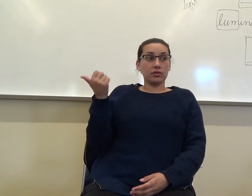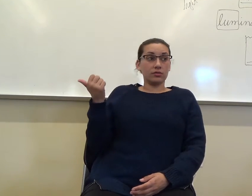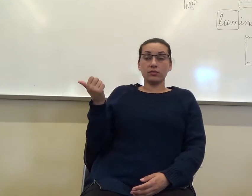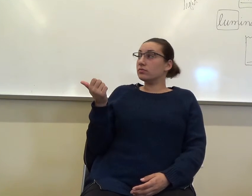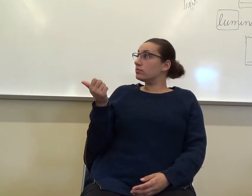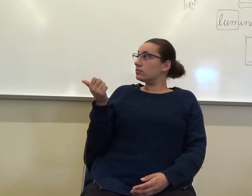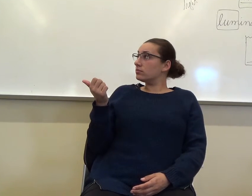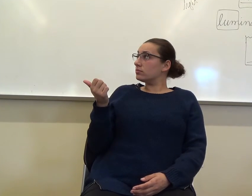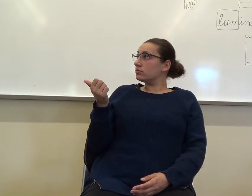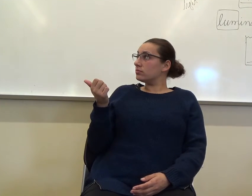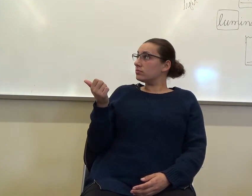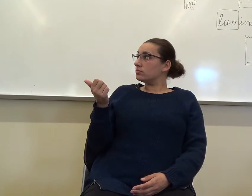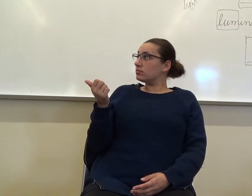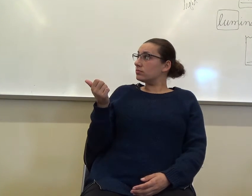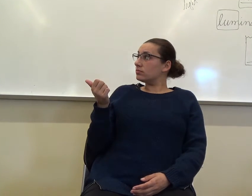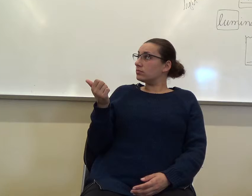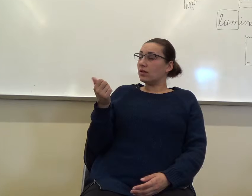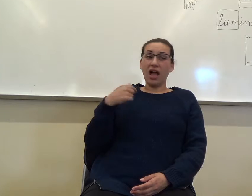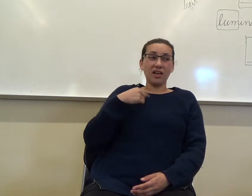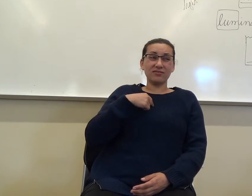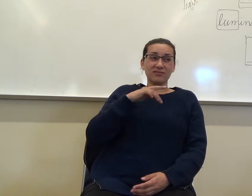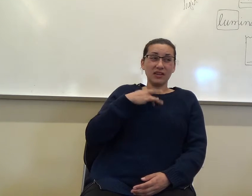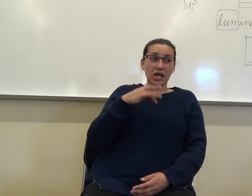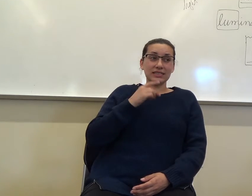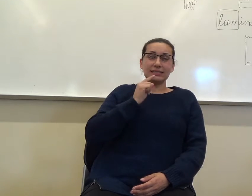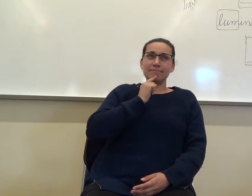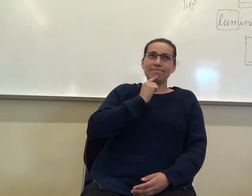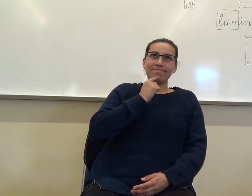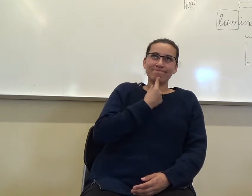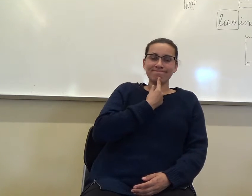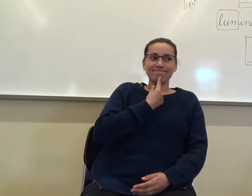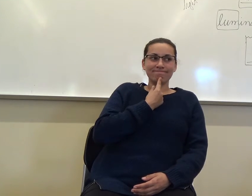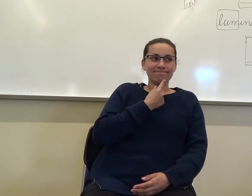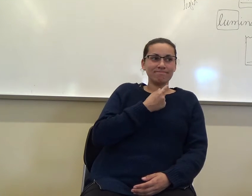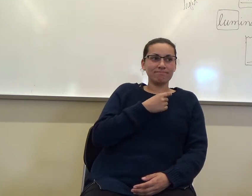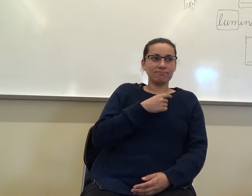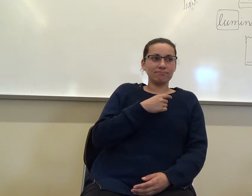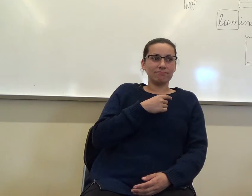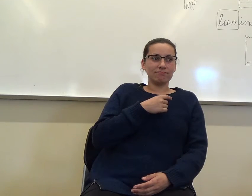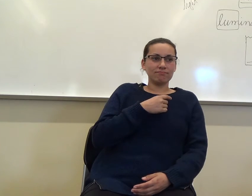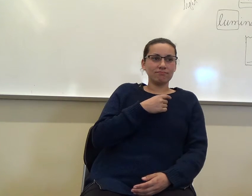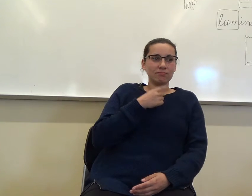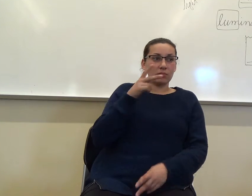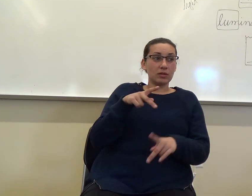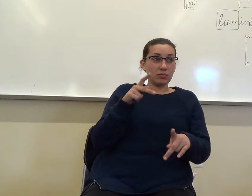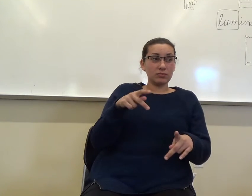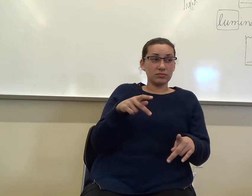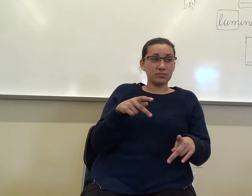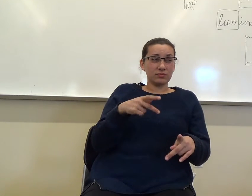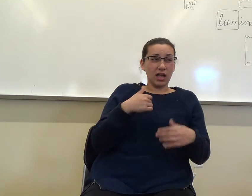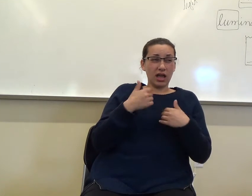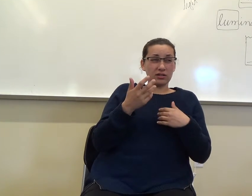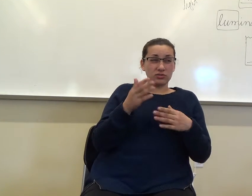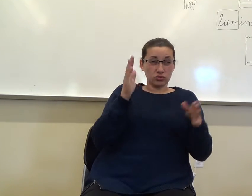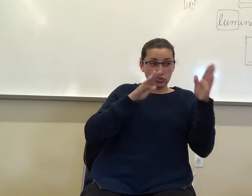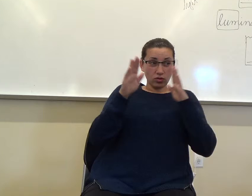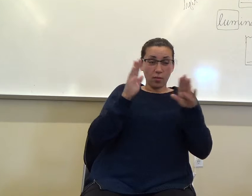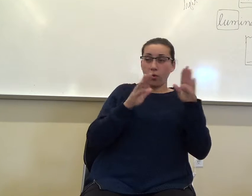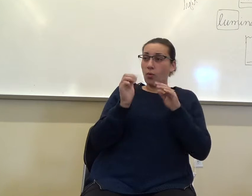was very disappointed that people had trouble with was this one. And the reason